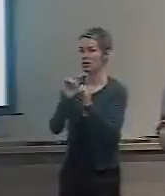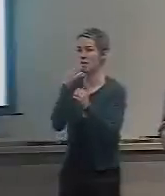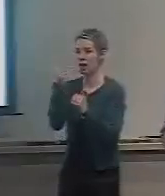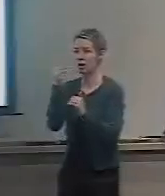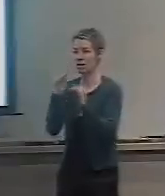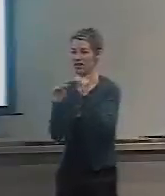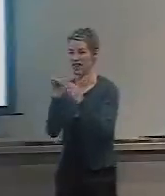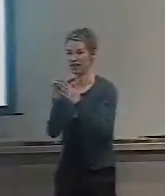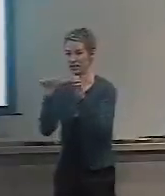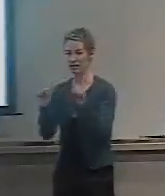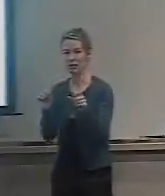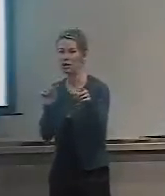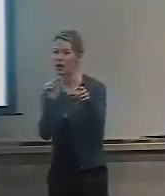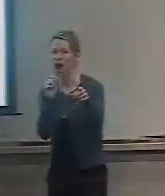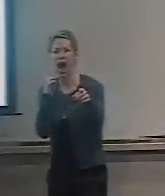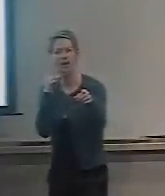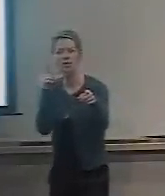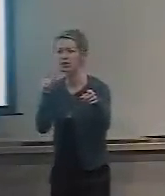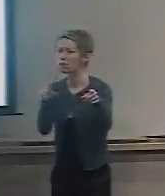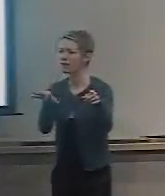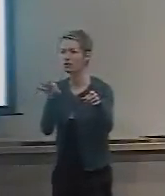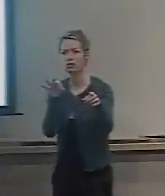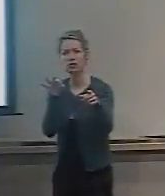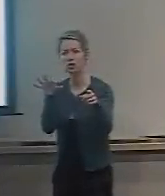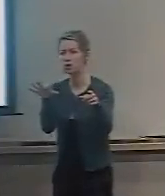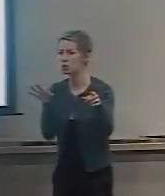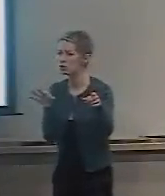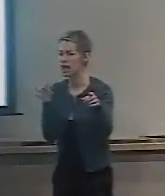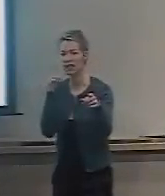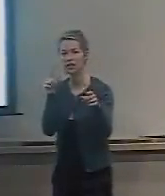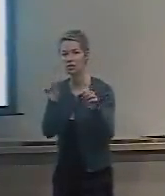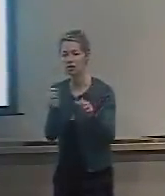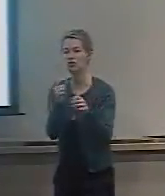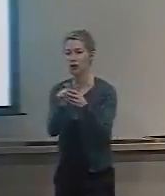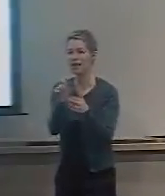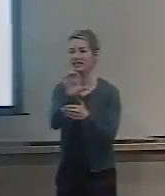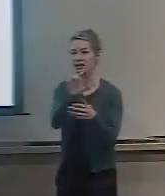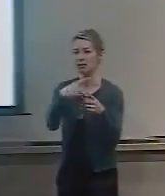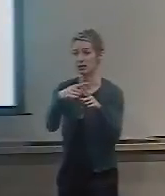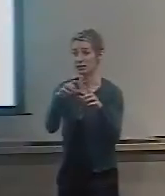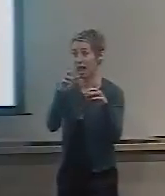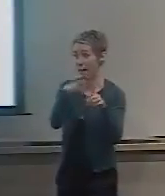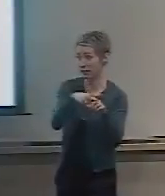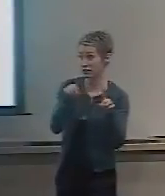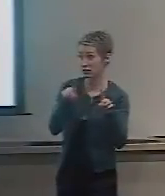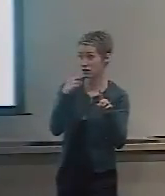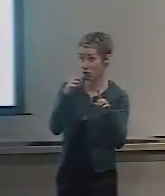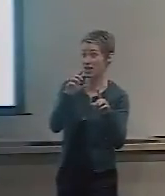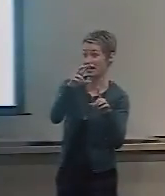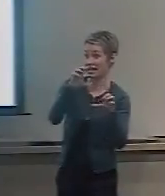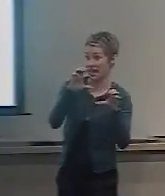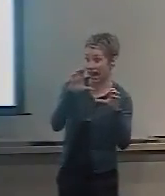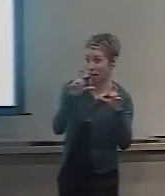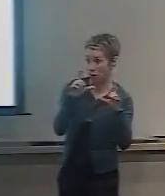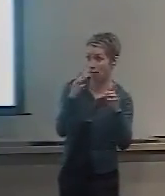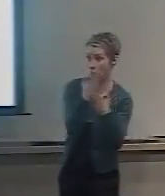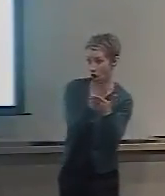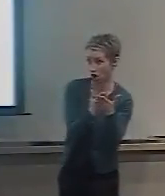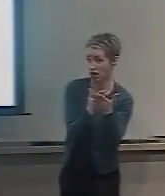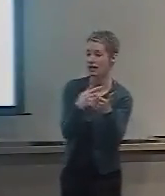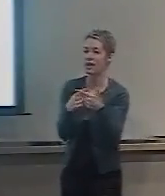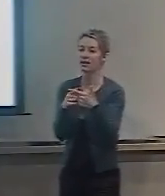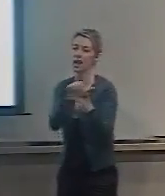think you have to choose. I think you could write a C++ application to do the camera bit, C# for the